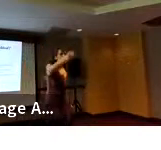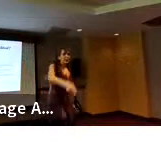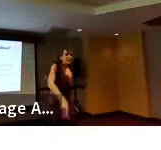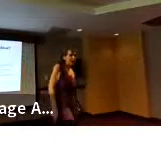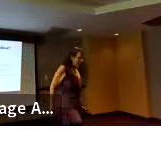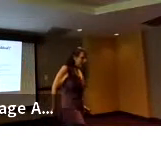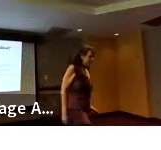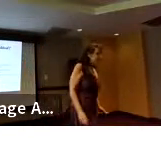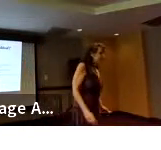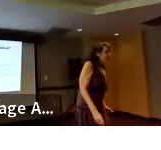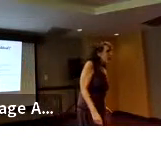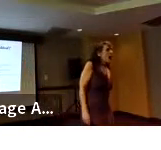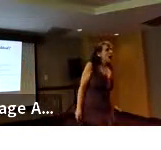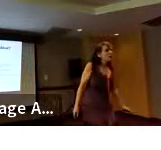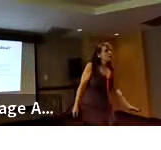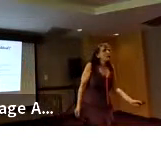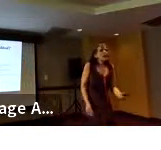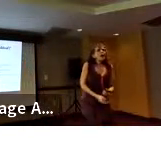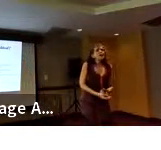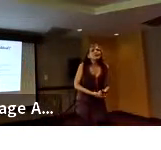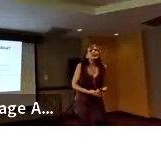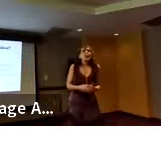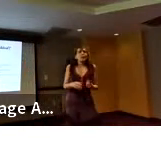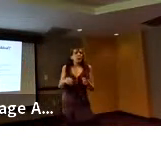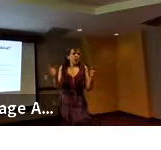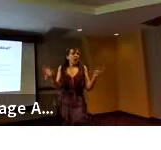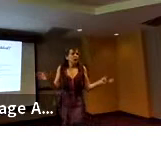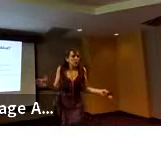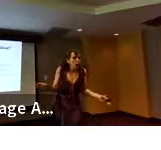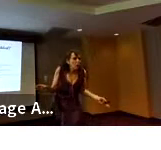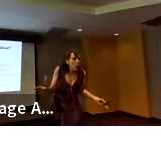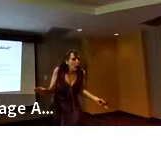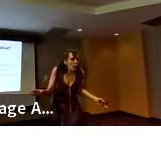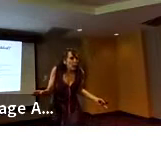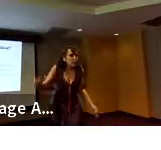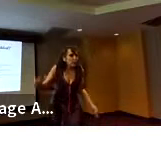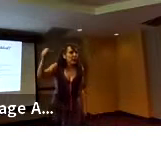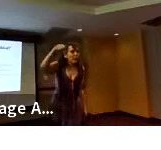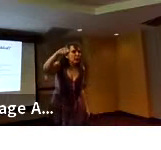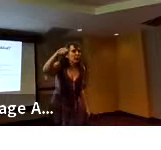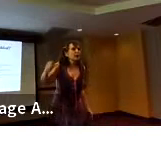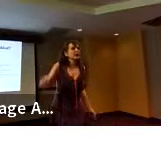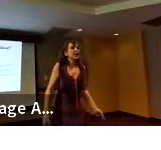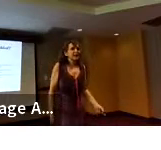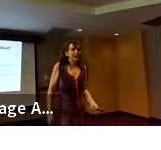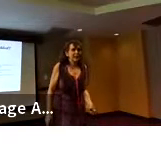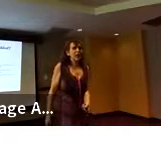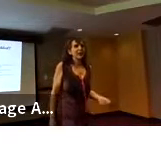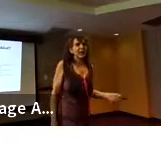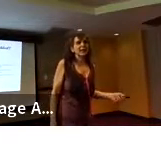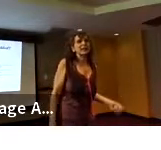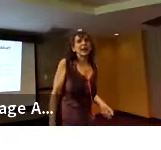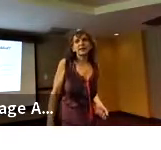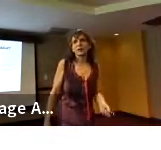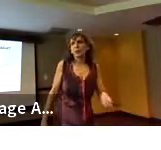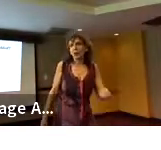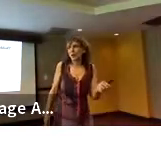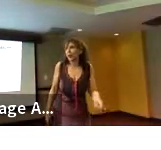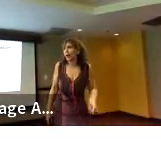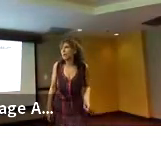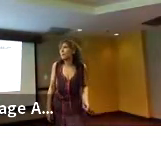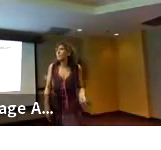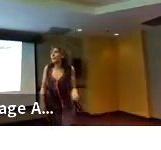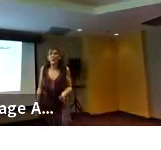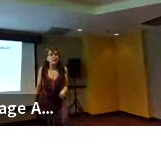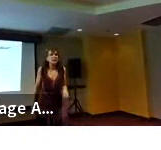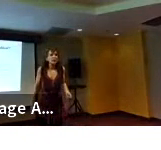Talk about progressive. I like it. This 300 baud modems, couplers, yes, the old days, yes, we're